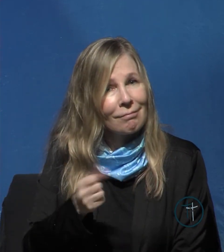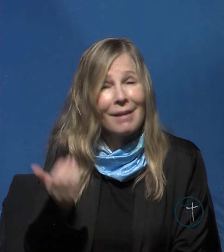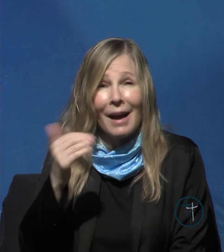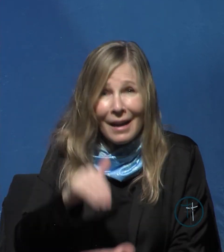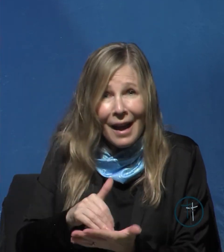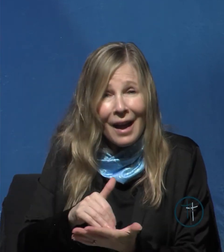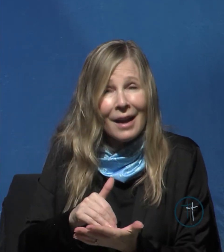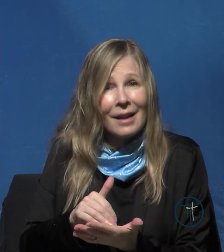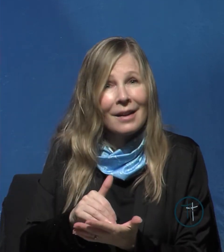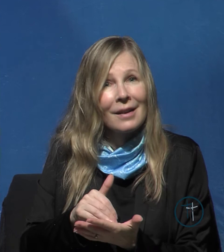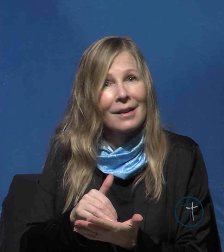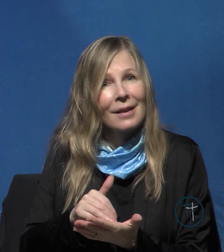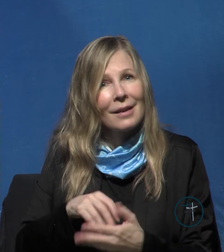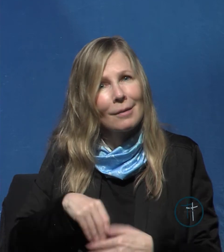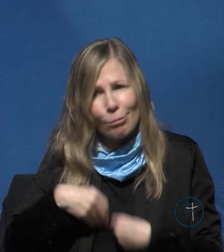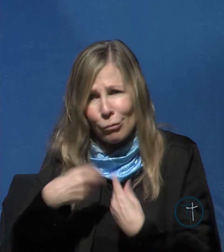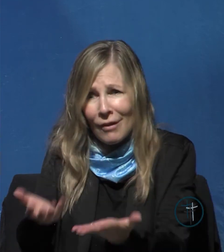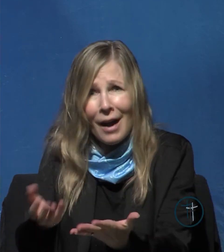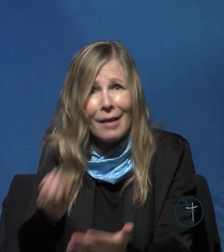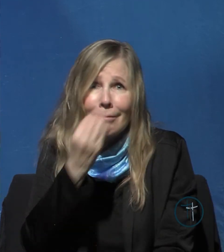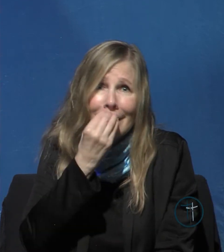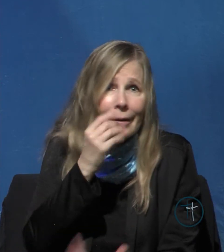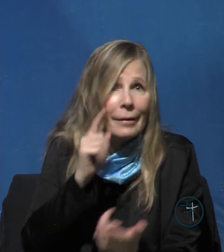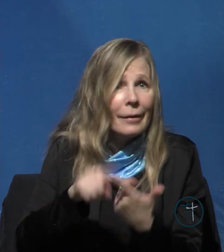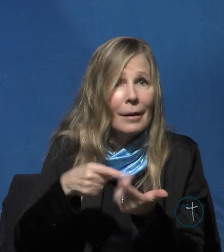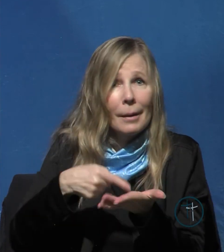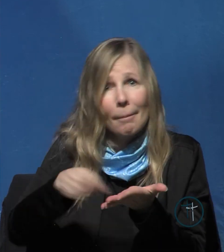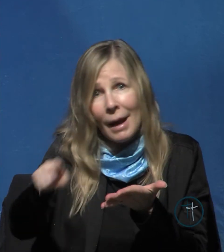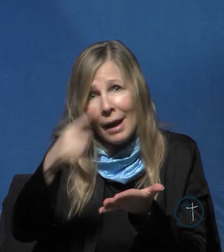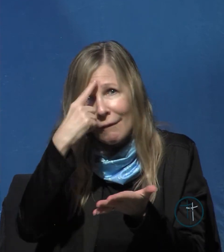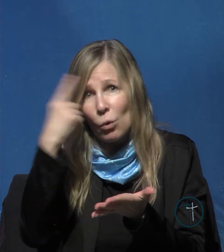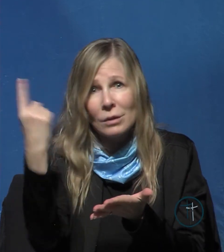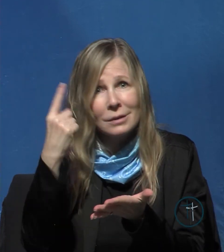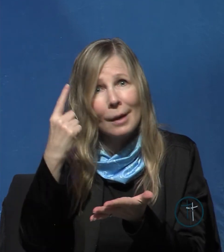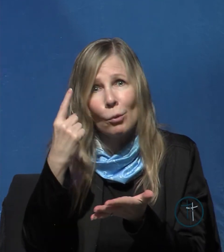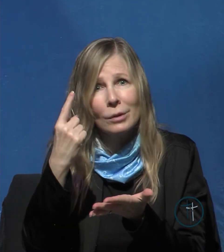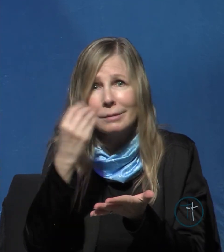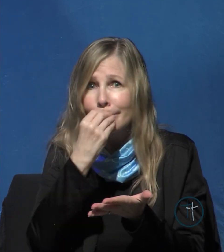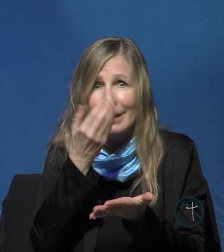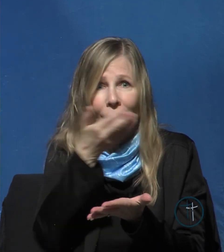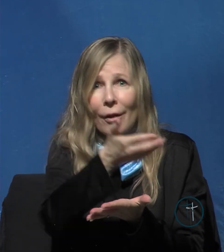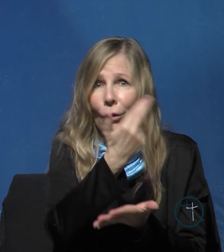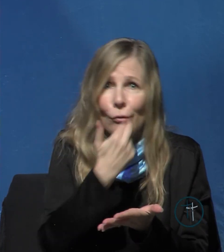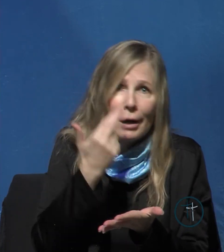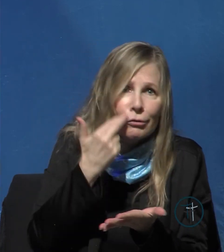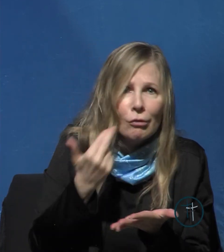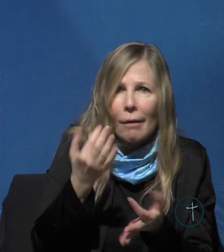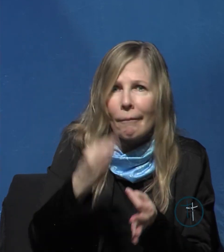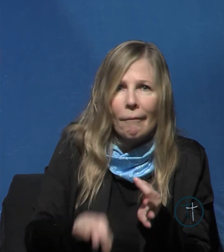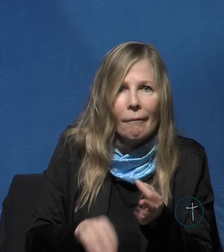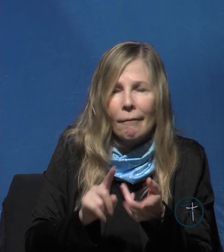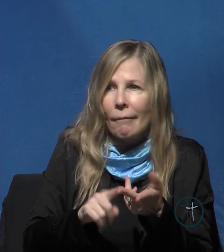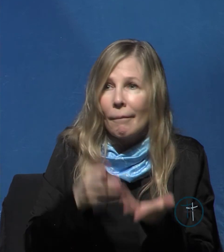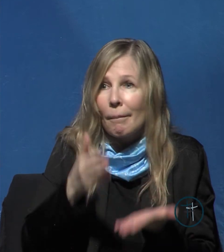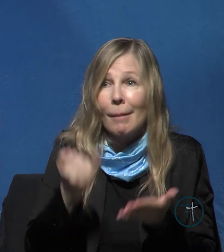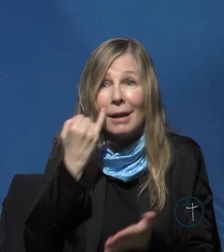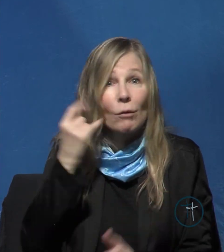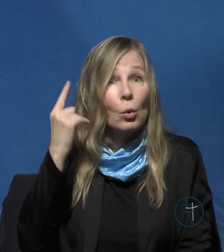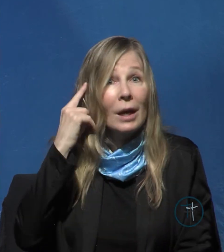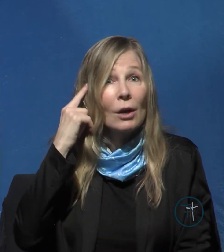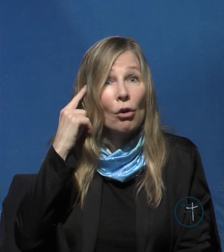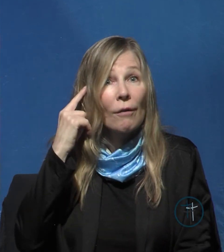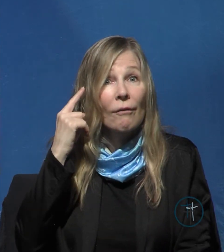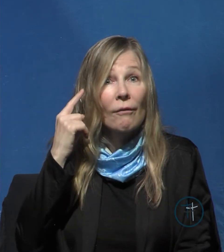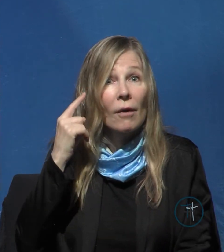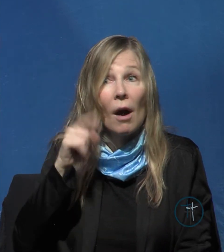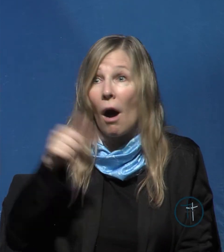Again, maybe it's just inviting people over for a meal. Maybe it's paying for somebody else's meal in a restaurant. Maybe if you hear of unbelievers